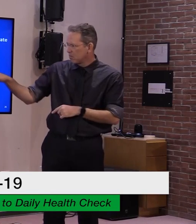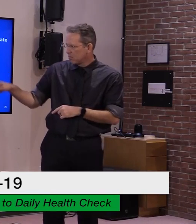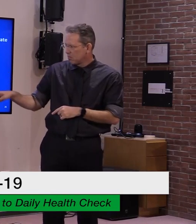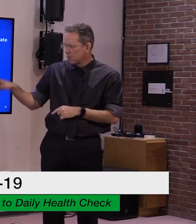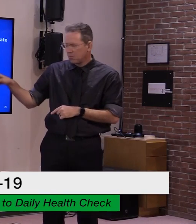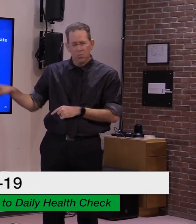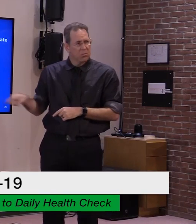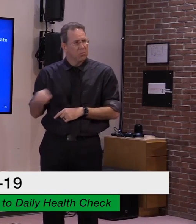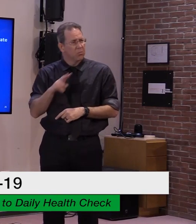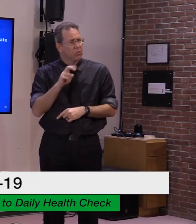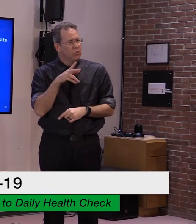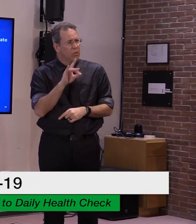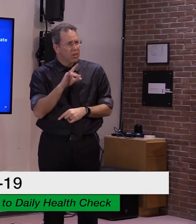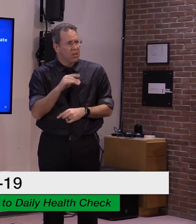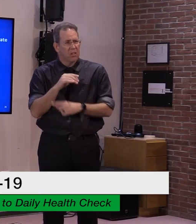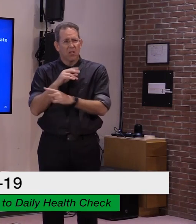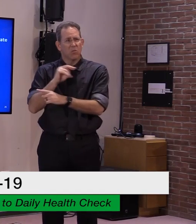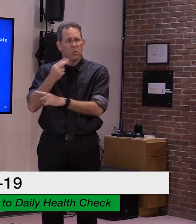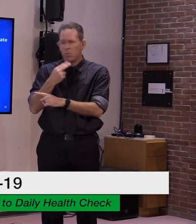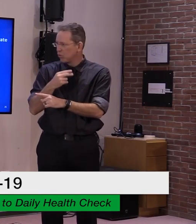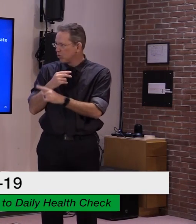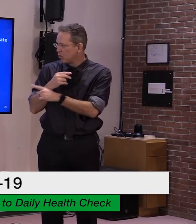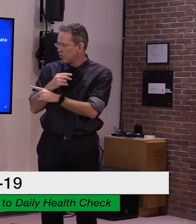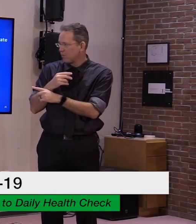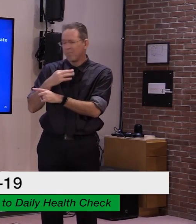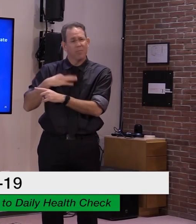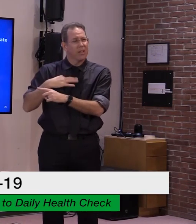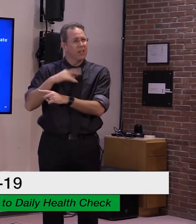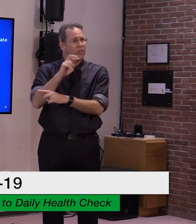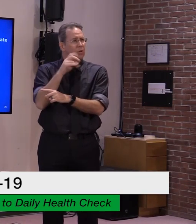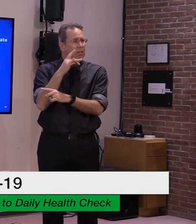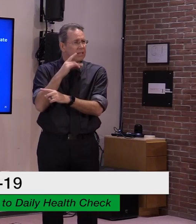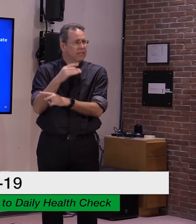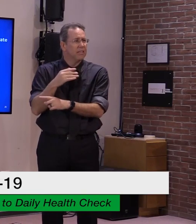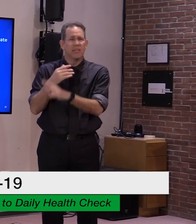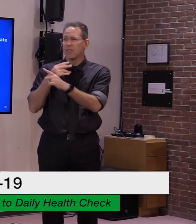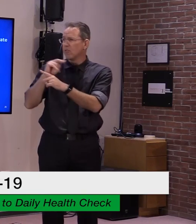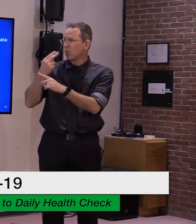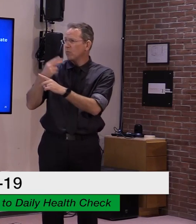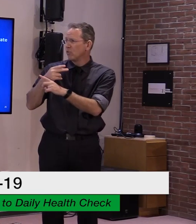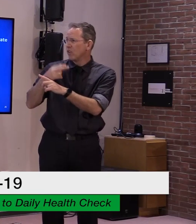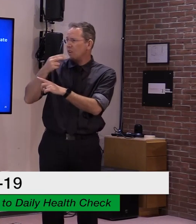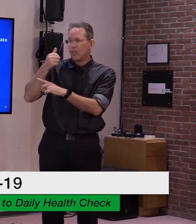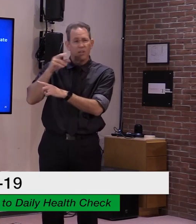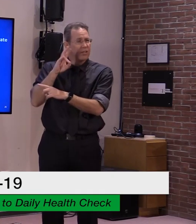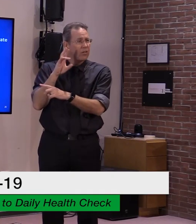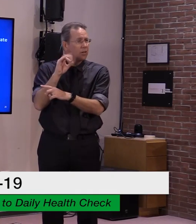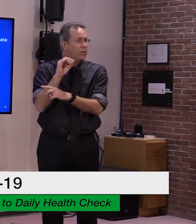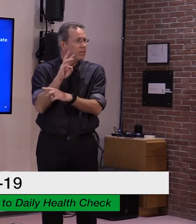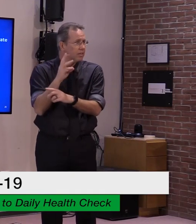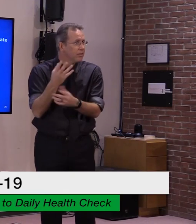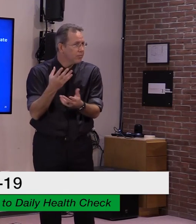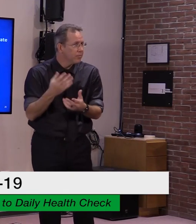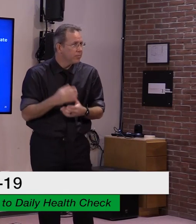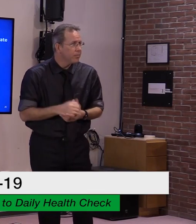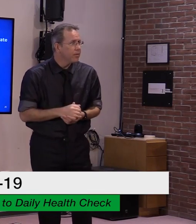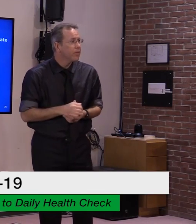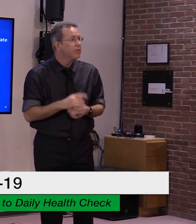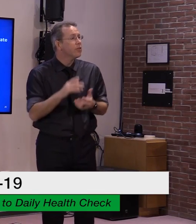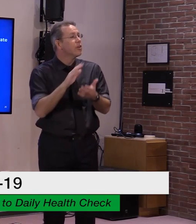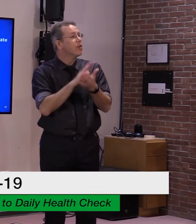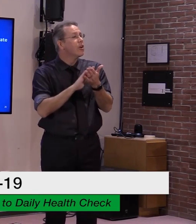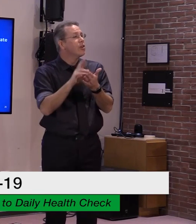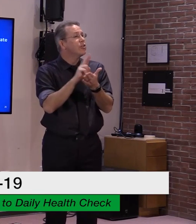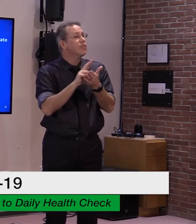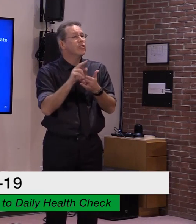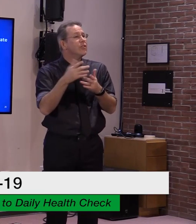the trends in communities not just in vermont but across the country as community numbers have gone up so too have the numbers in college